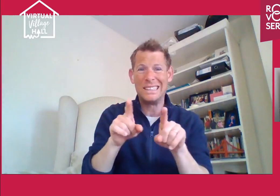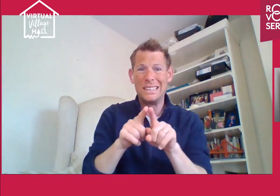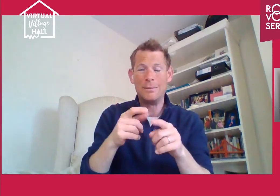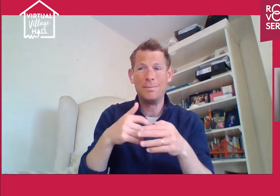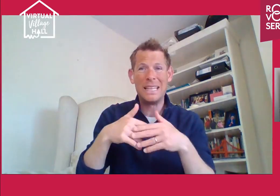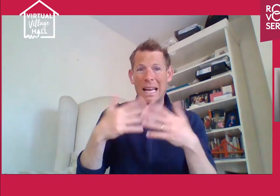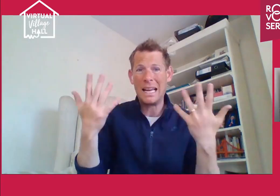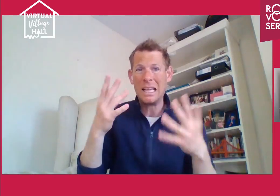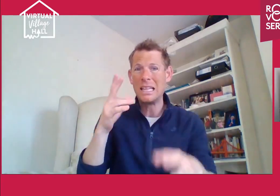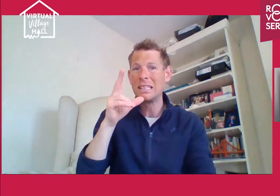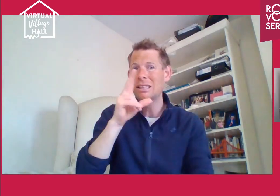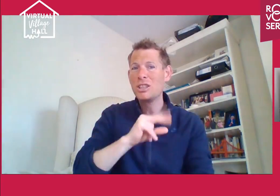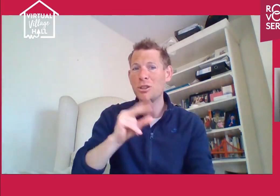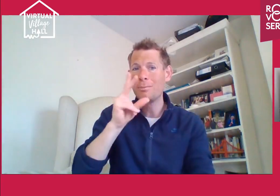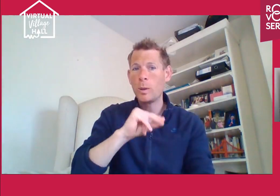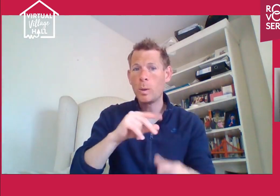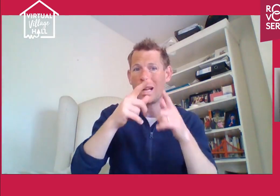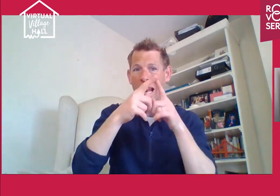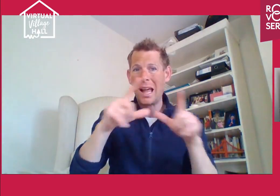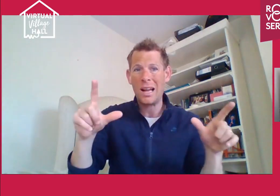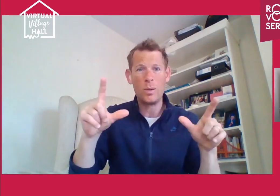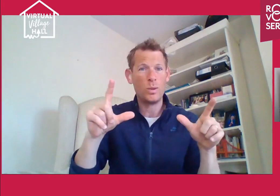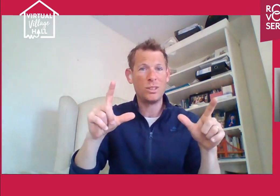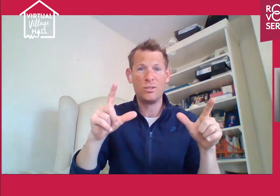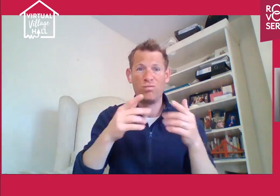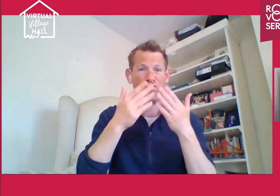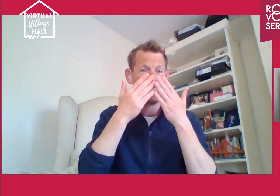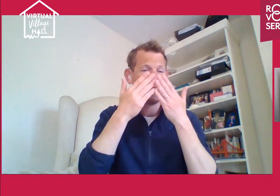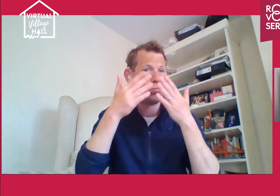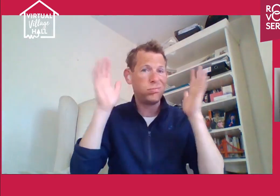true. It's just the same as any spoken language.